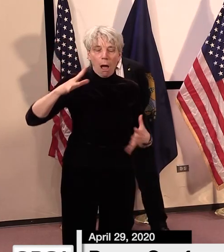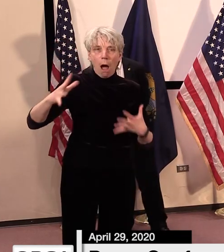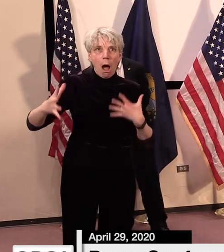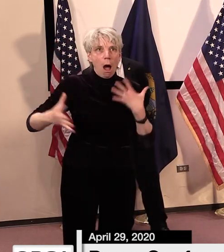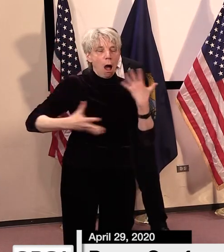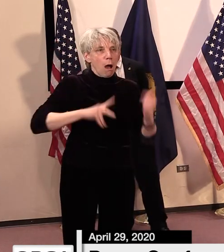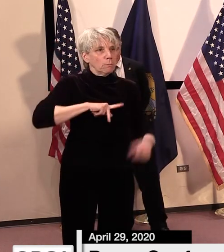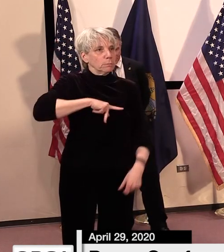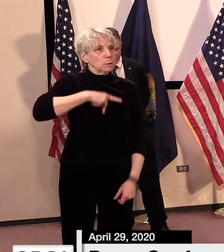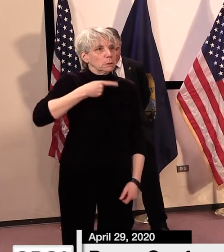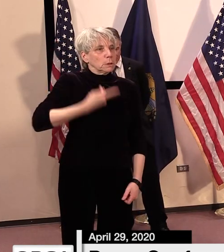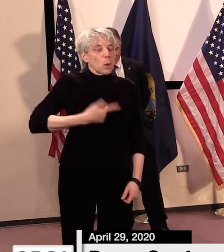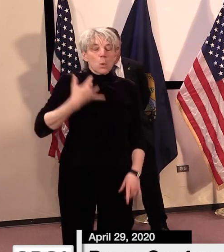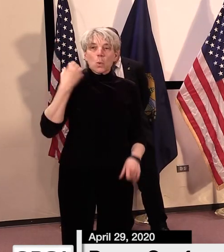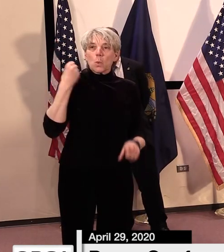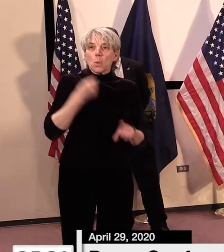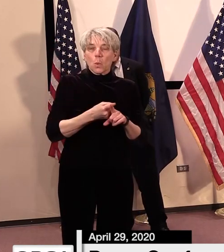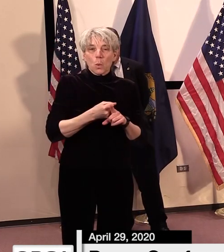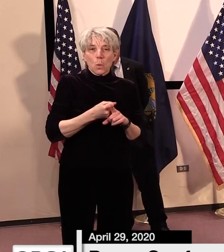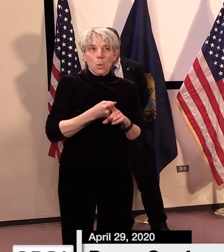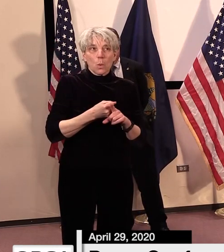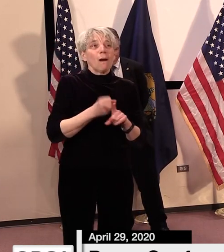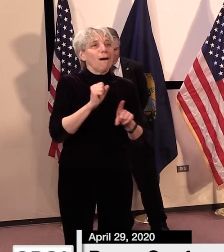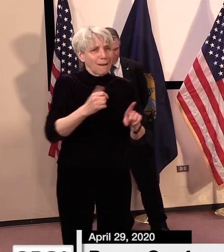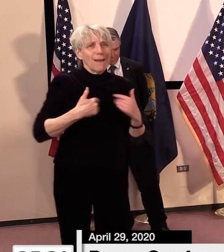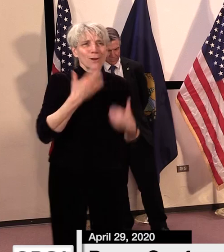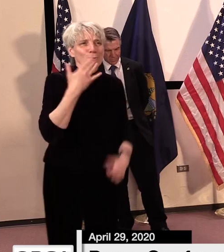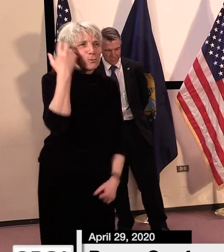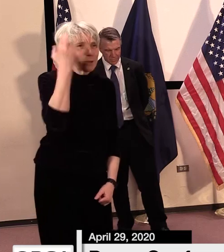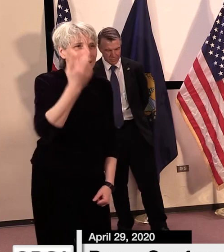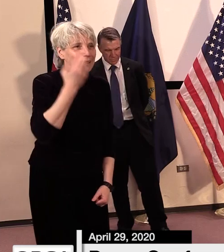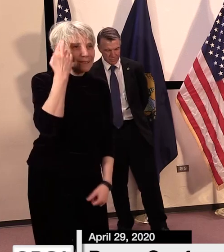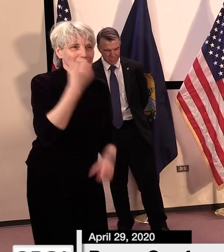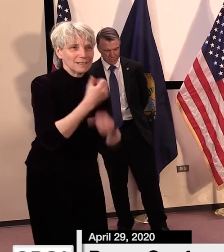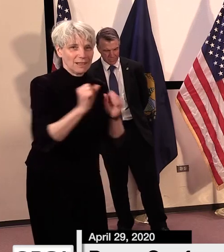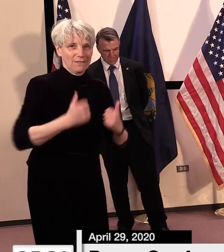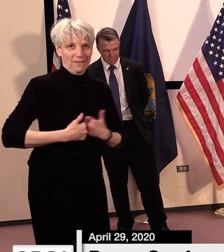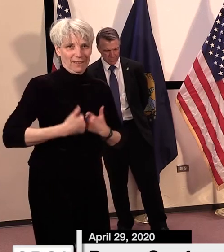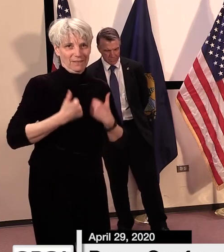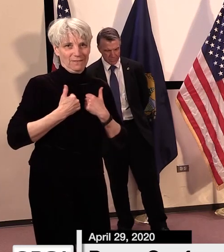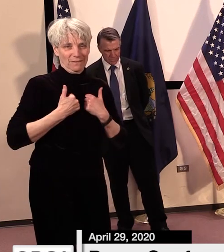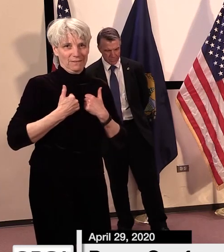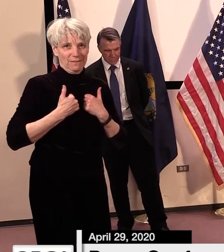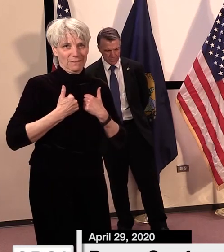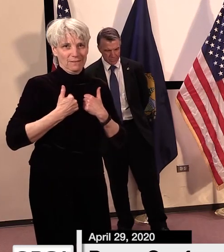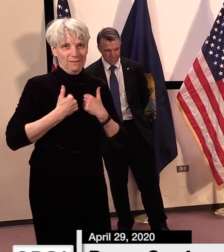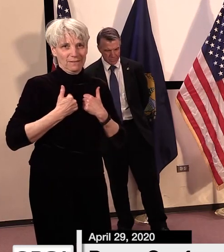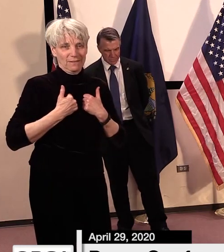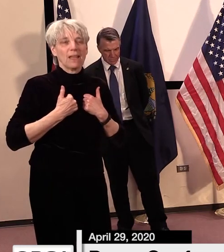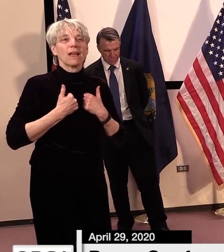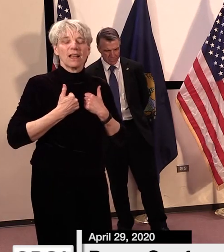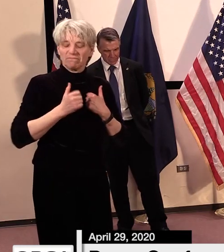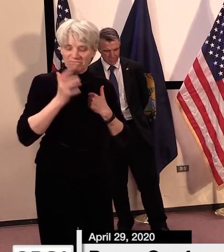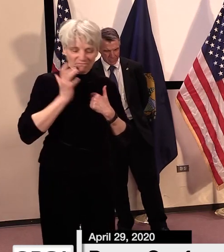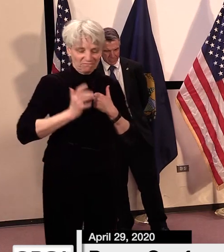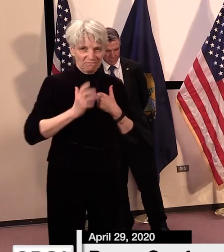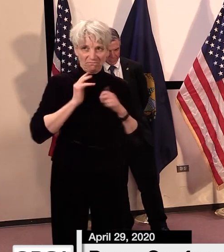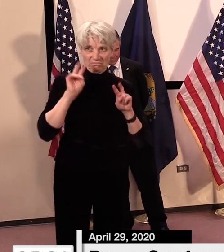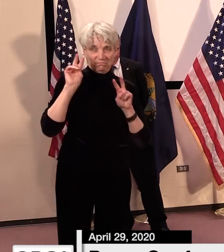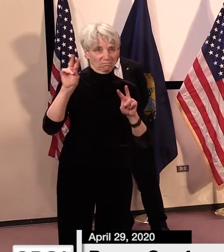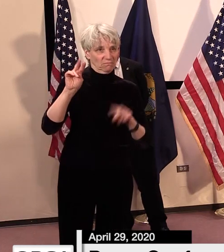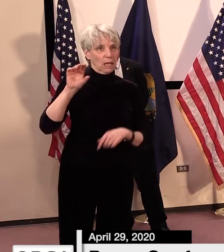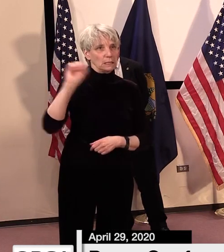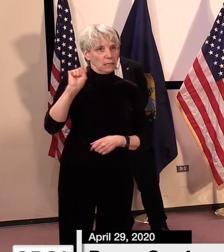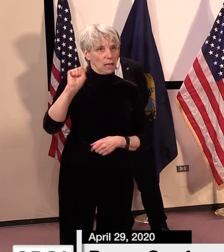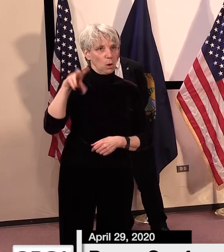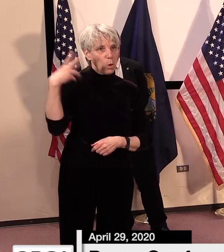lives when we did that, and we did that to save lives. And so we did that early on when we saw what was going on in Seattle.